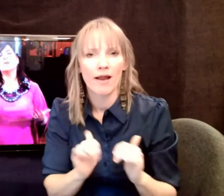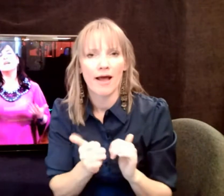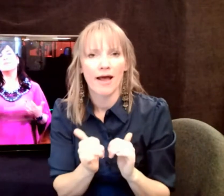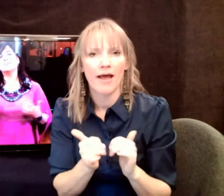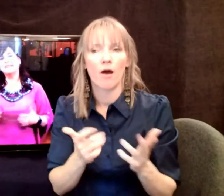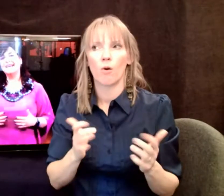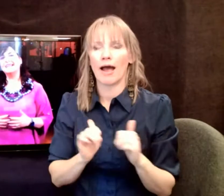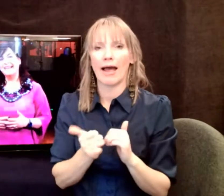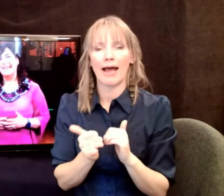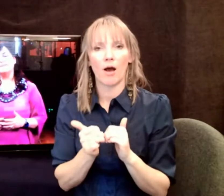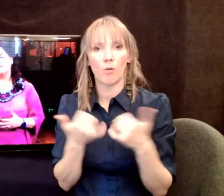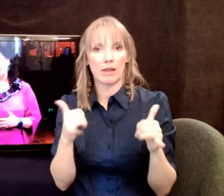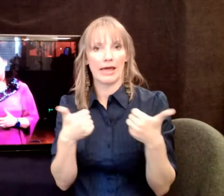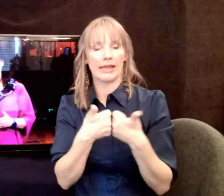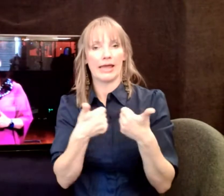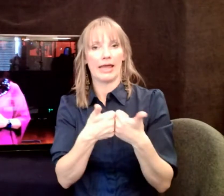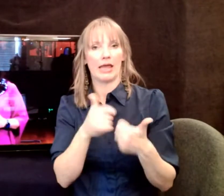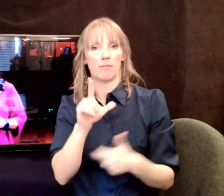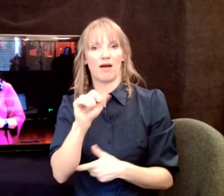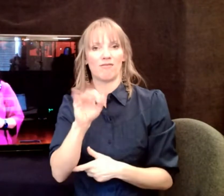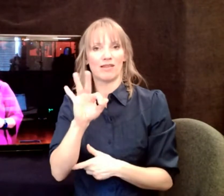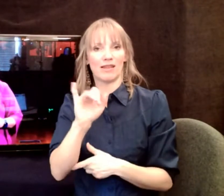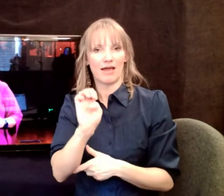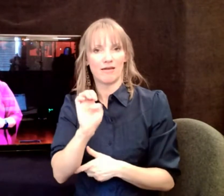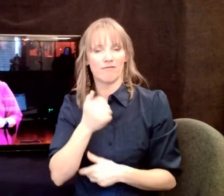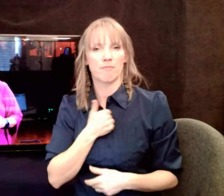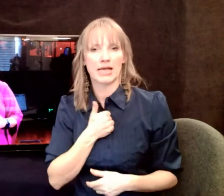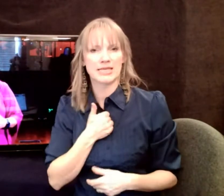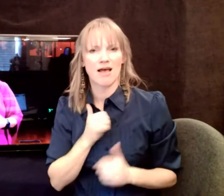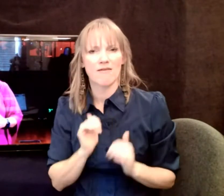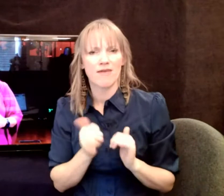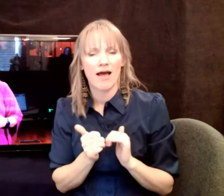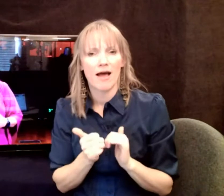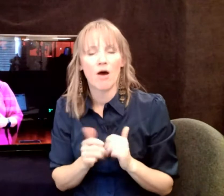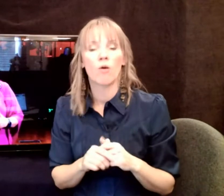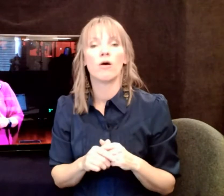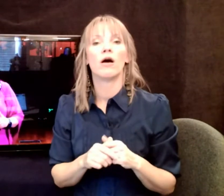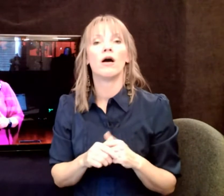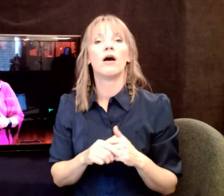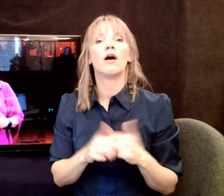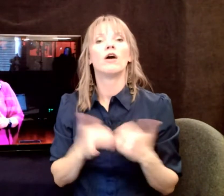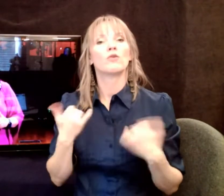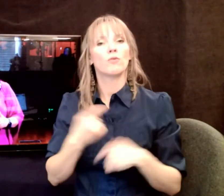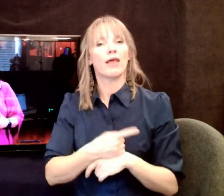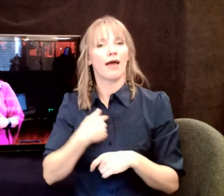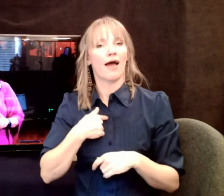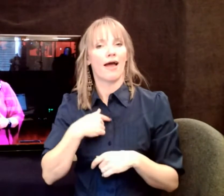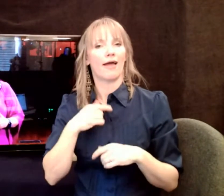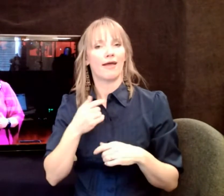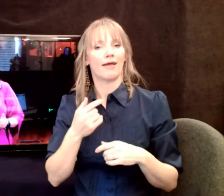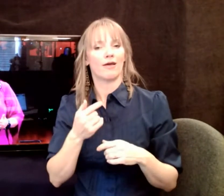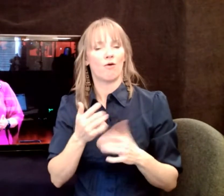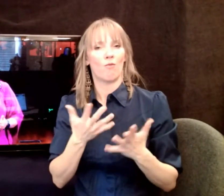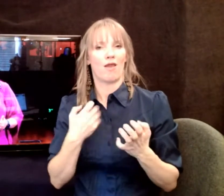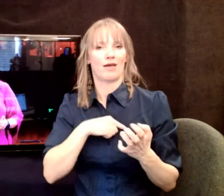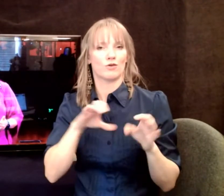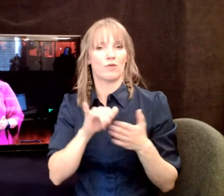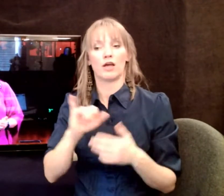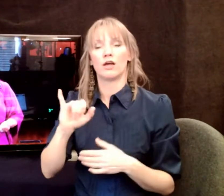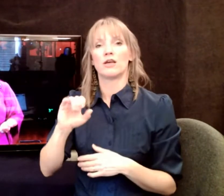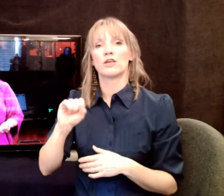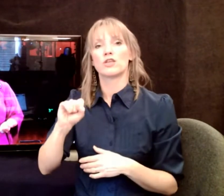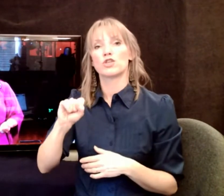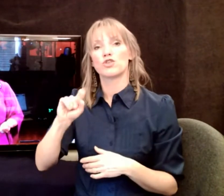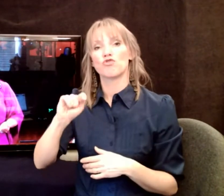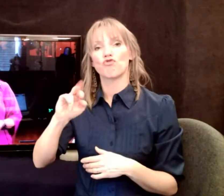How would I play the game of life myself? And I ask us to do that. Joseph Strauss says, our